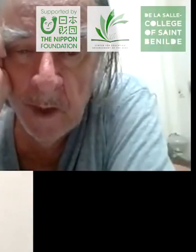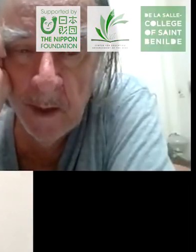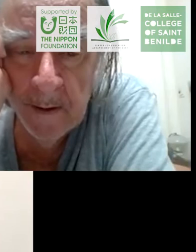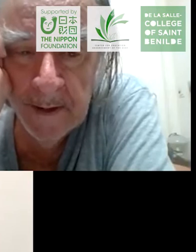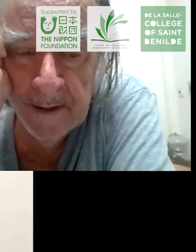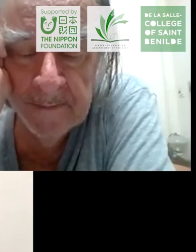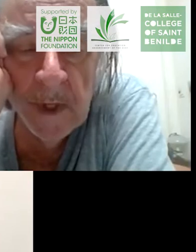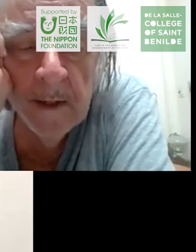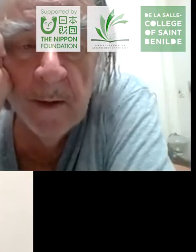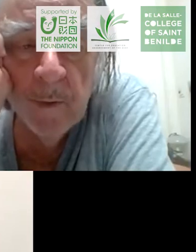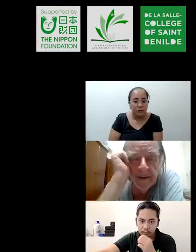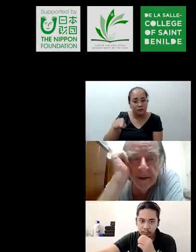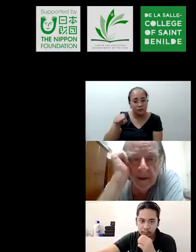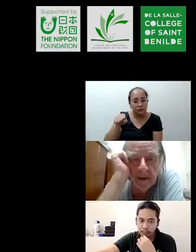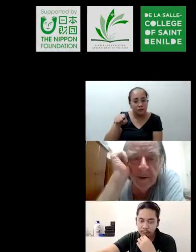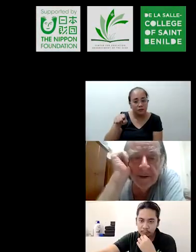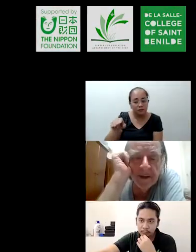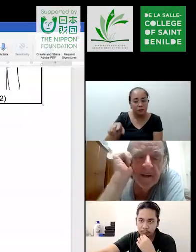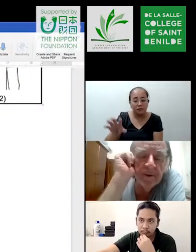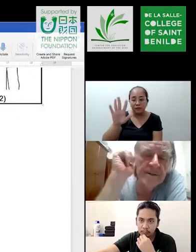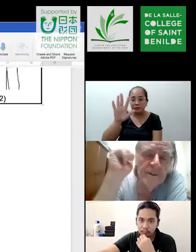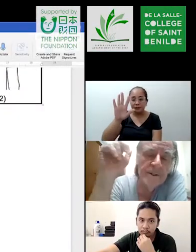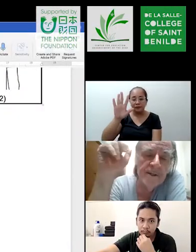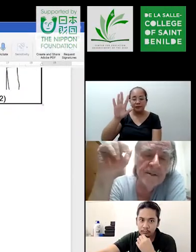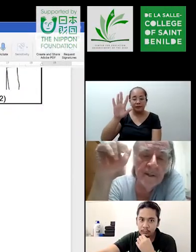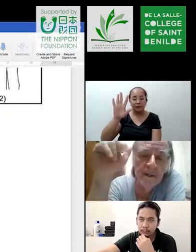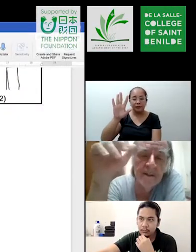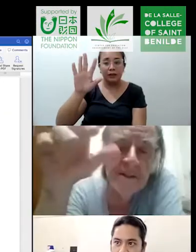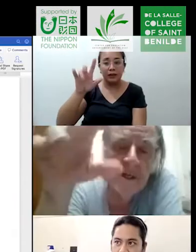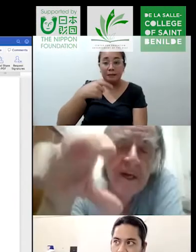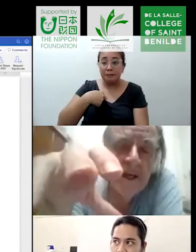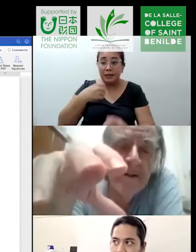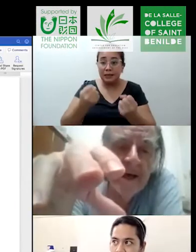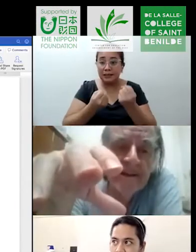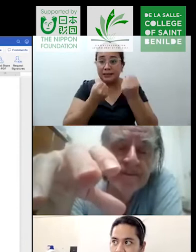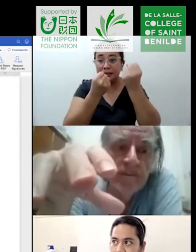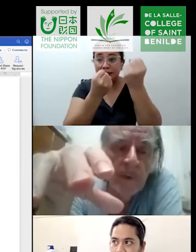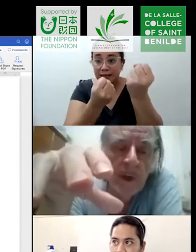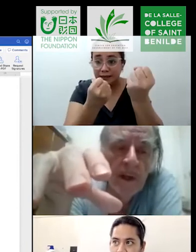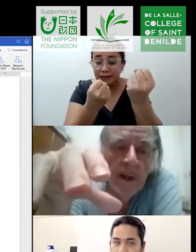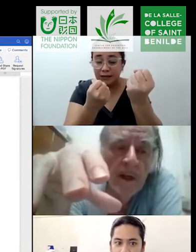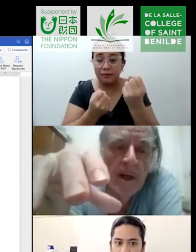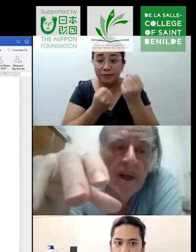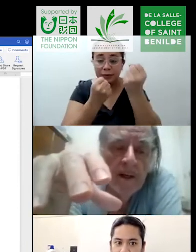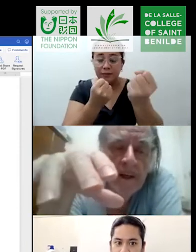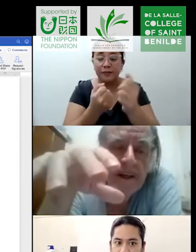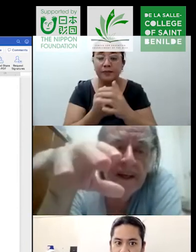You. Yeah. Now, one thing I would suggest is that